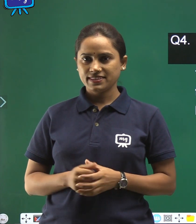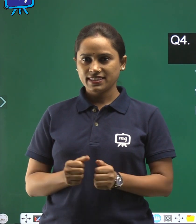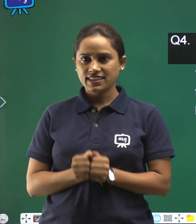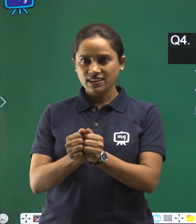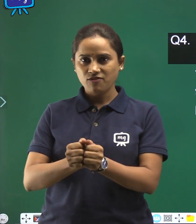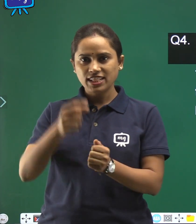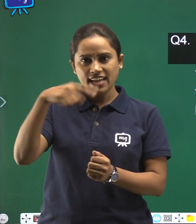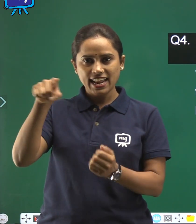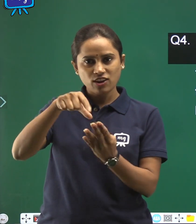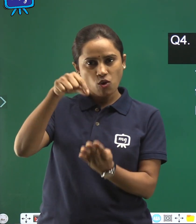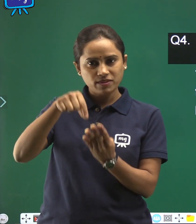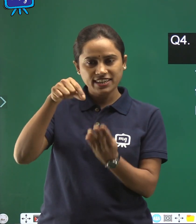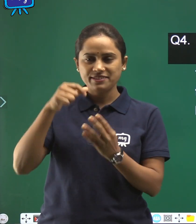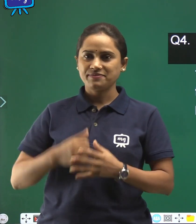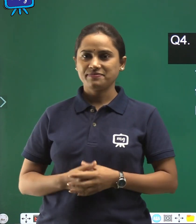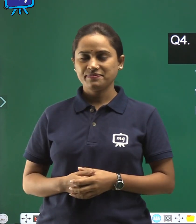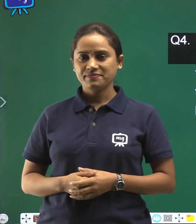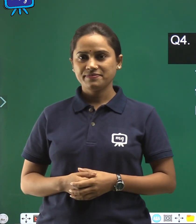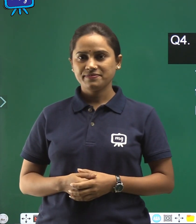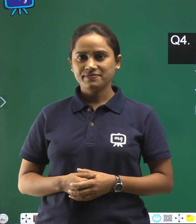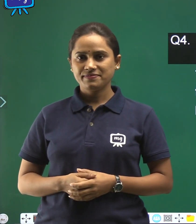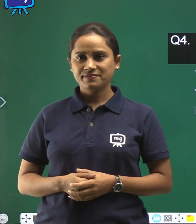with the correct option.